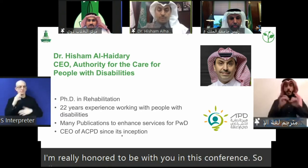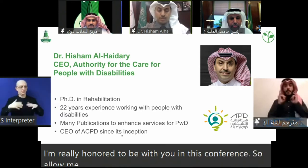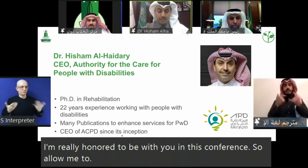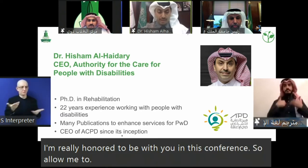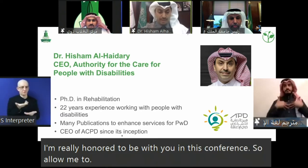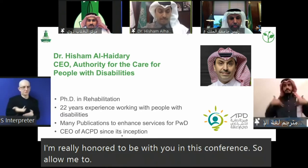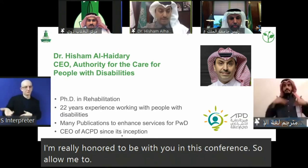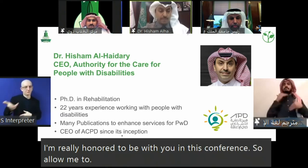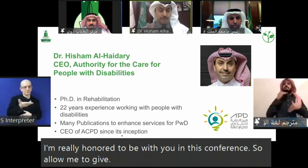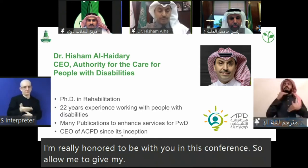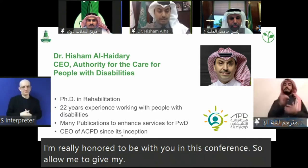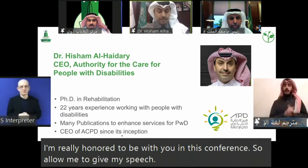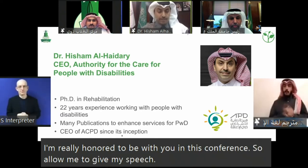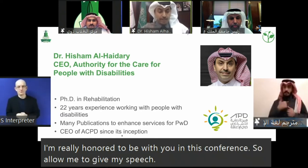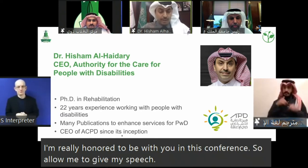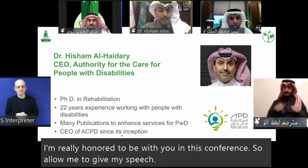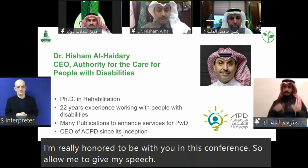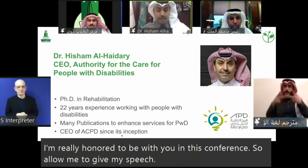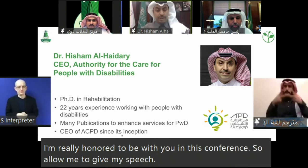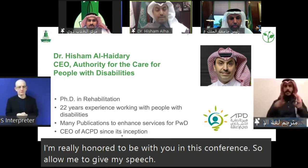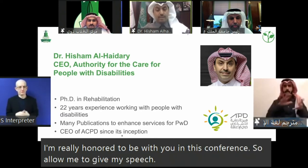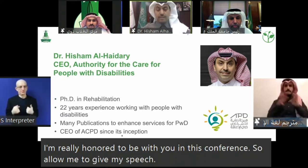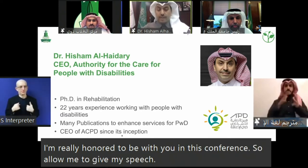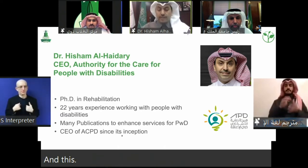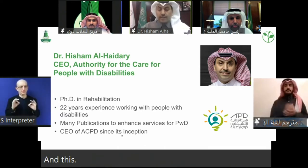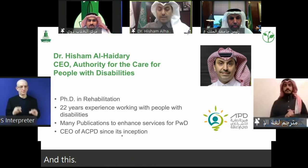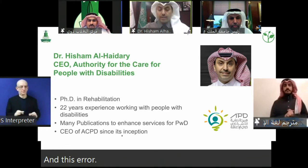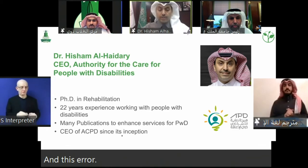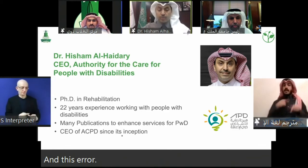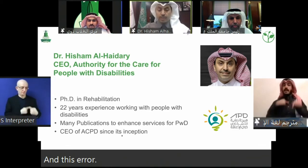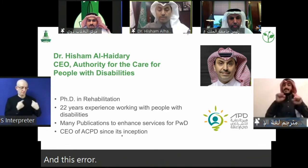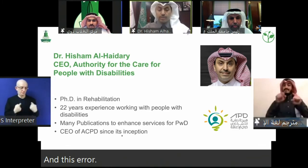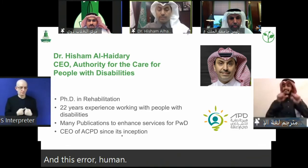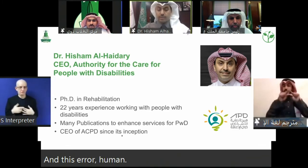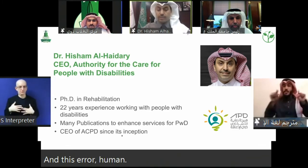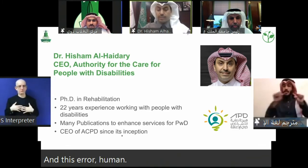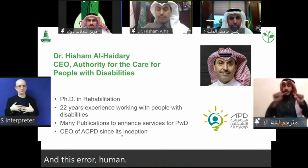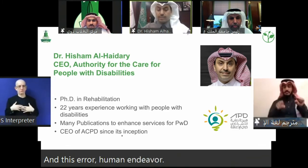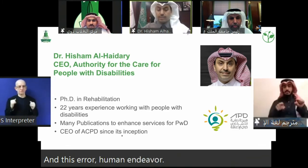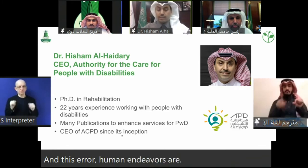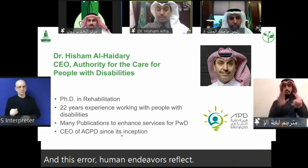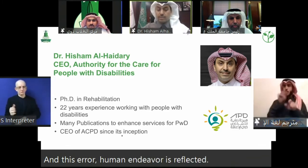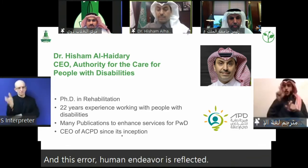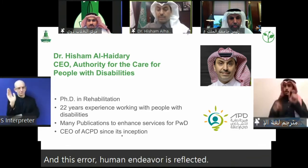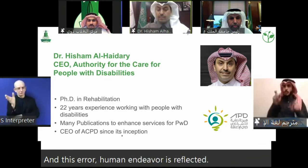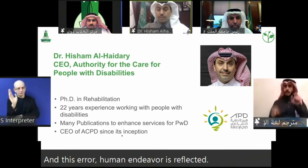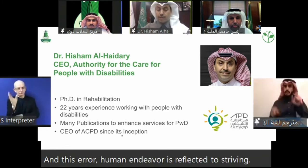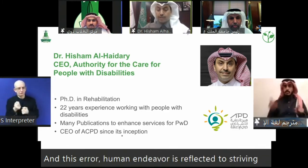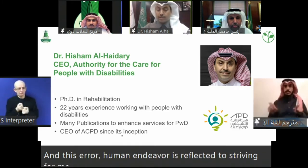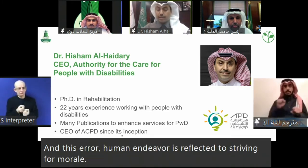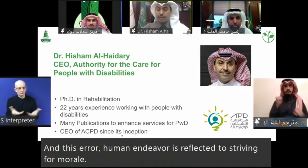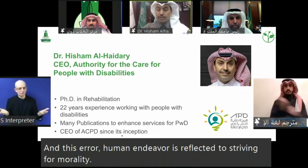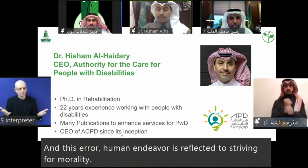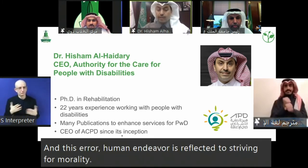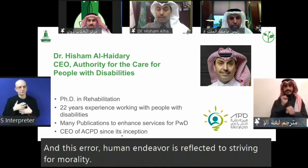to give my speech. In this era, human endeavor is reflected in striving for